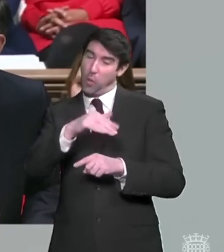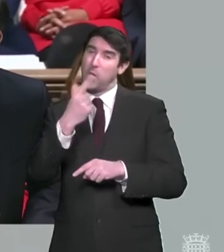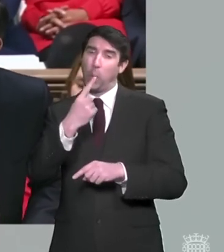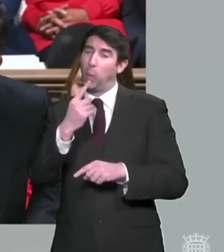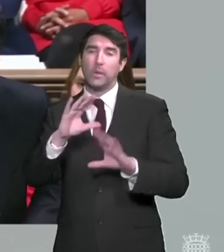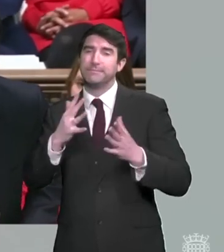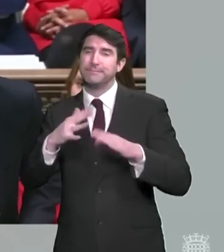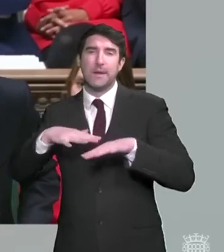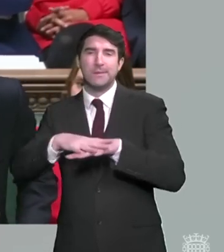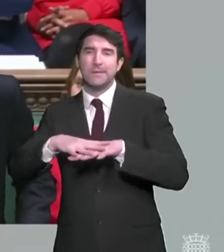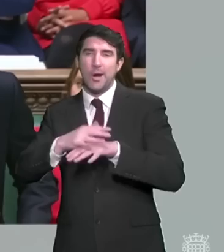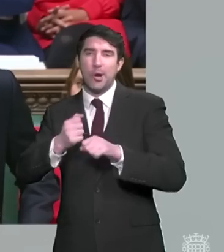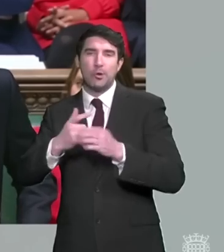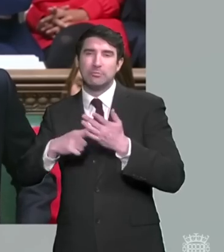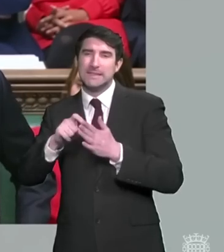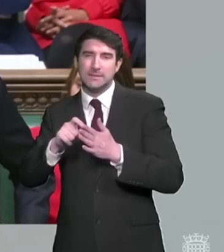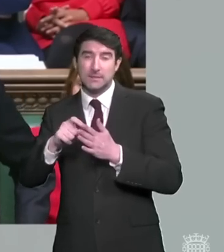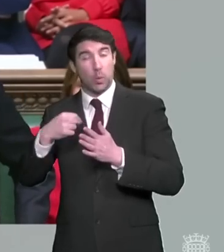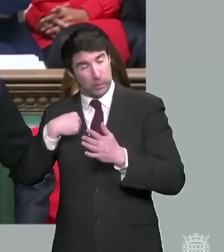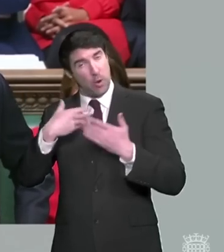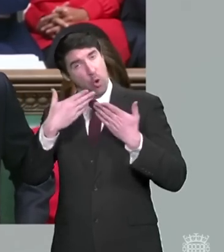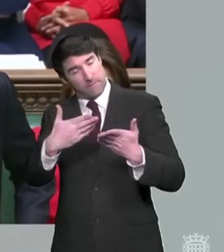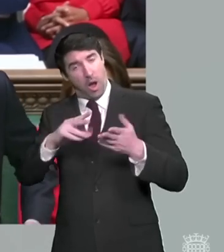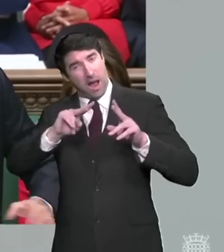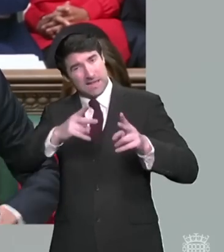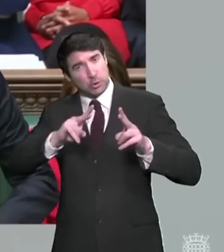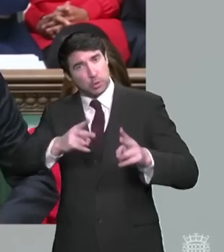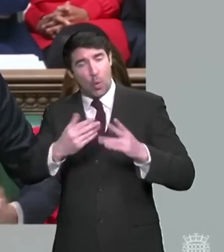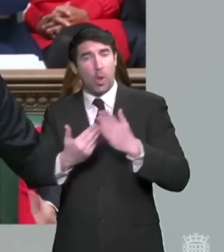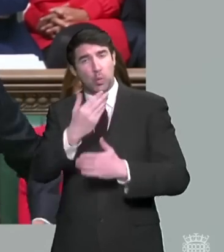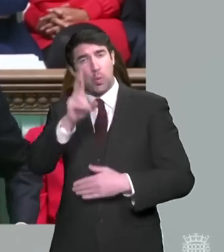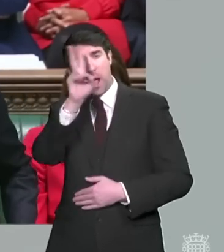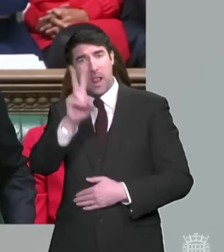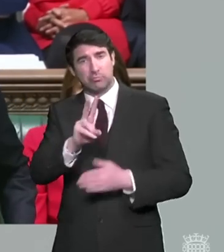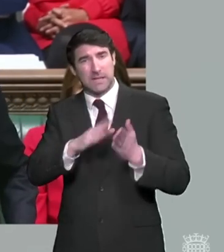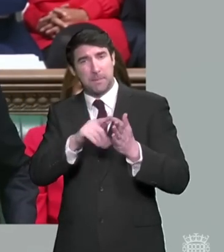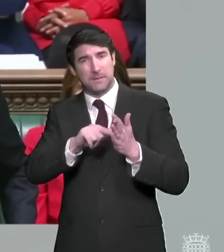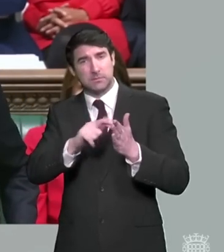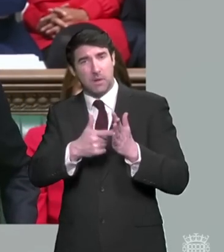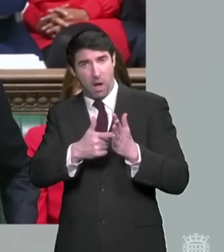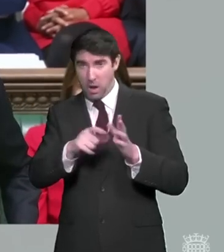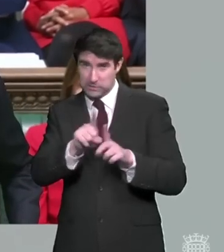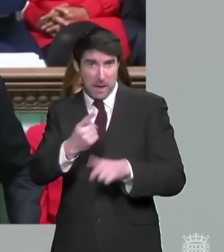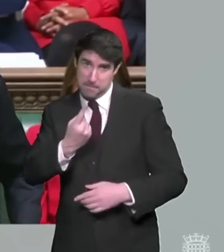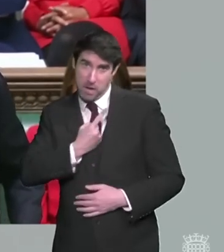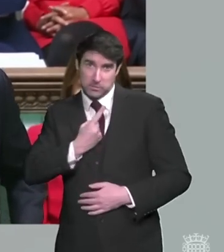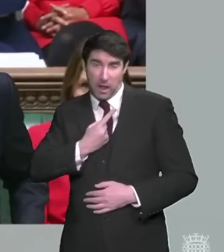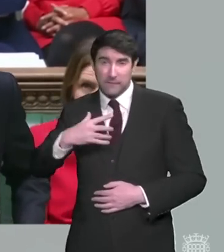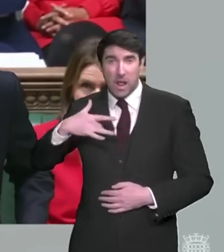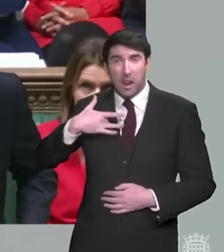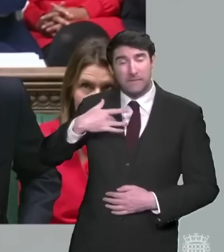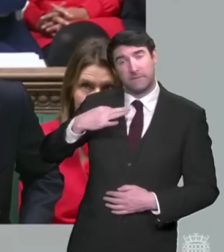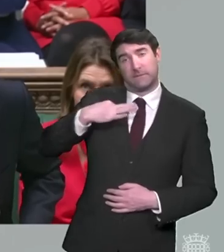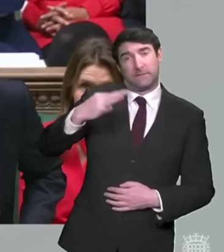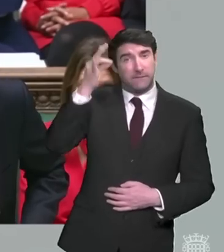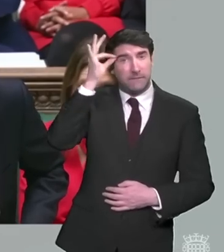to those who had electricity meters to ensure it reached people like he mentioned, including many of my own rural constituents as well. That money